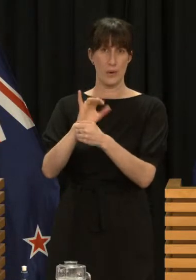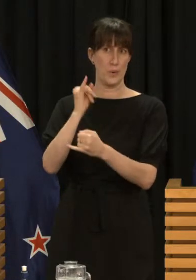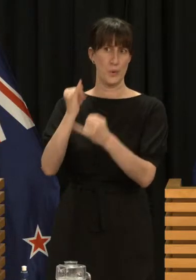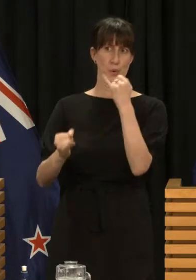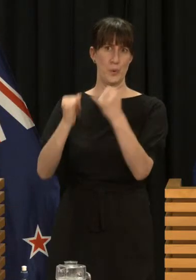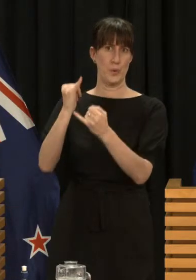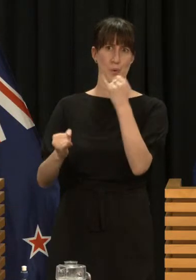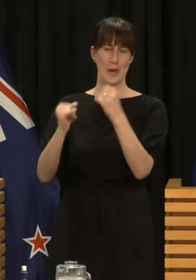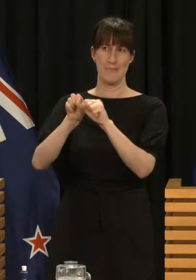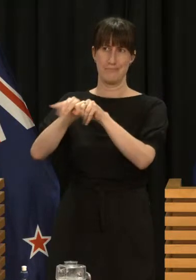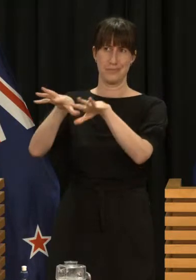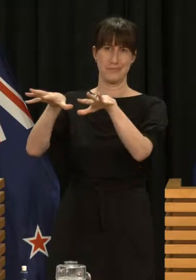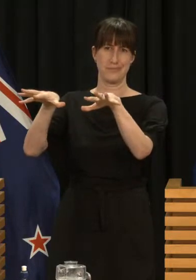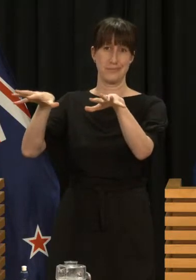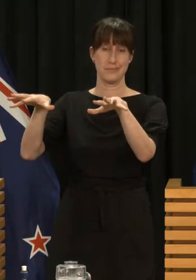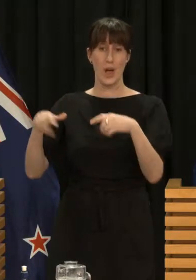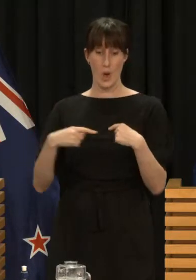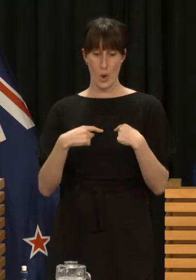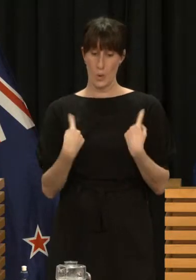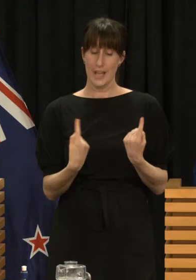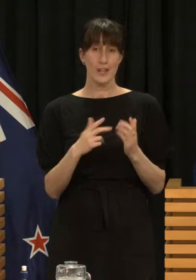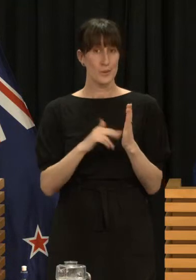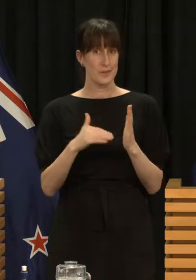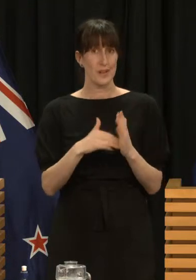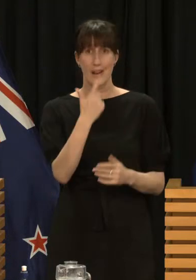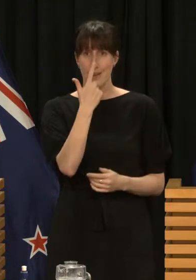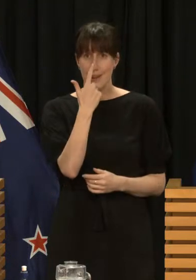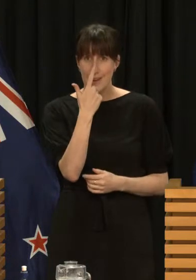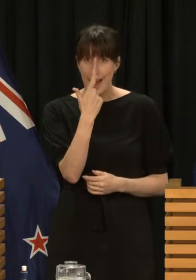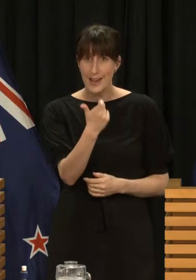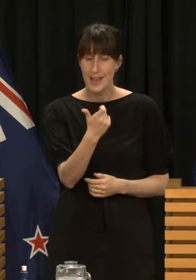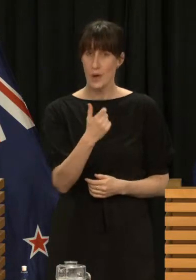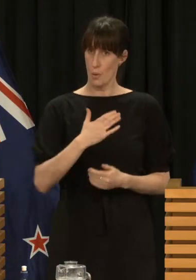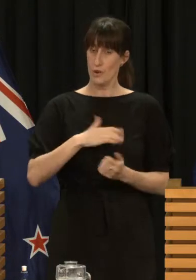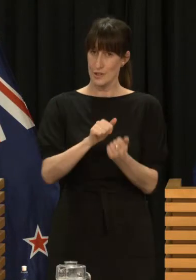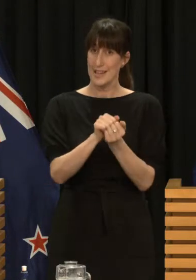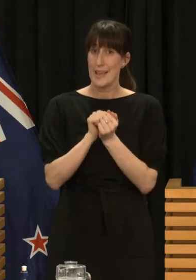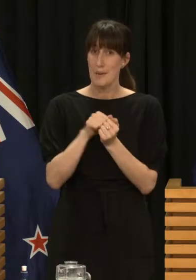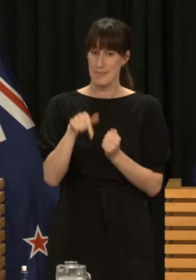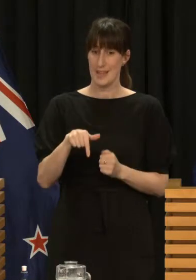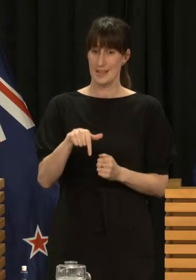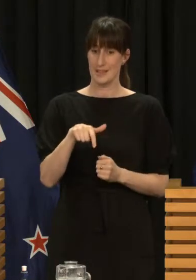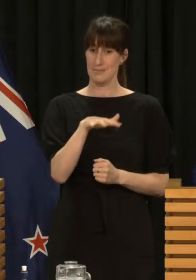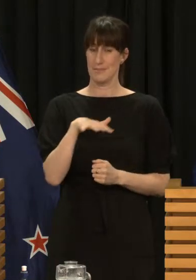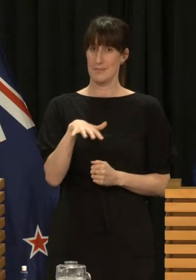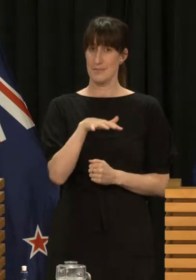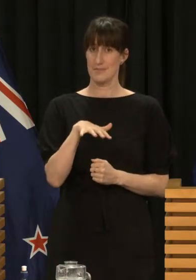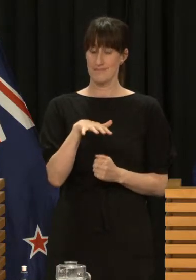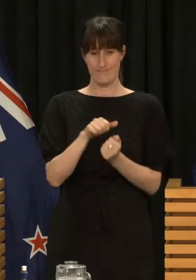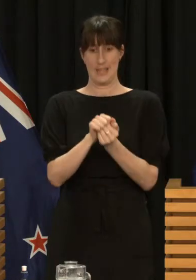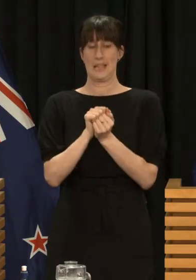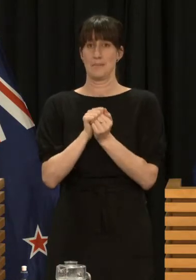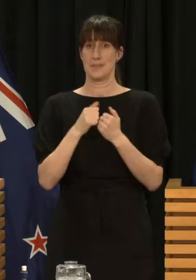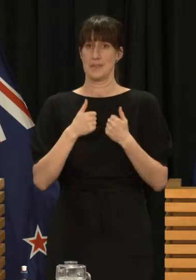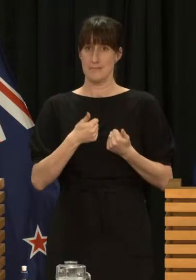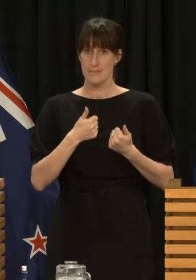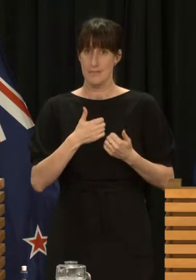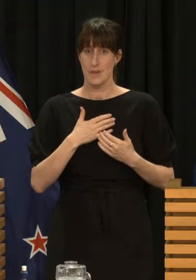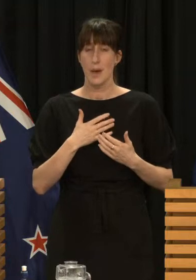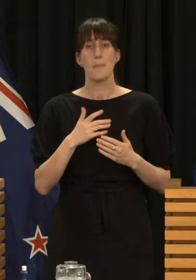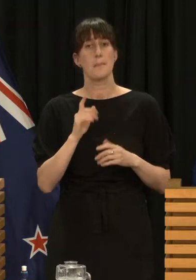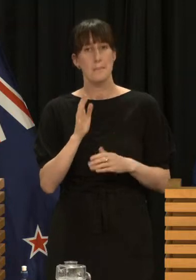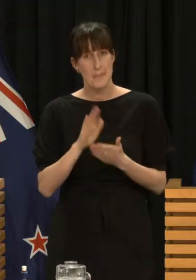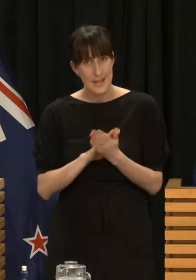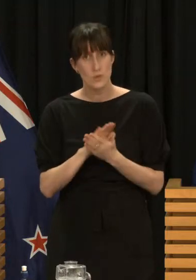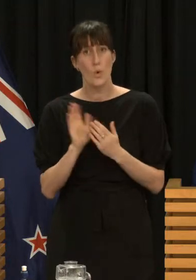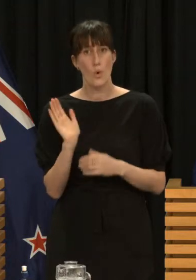continue to enjoy the very fortunate position that we find ourselves in here in New Zealand, we all need to continue to take action to keep ourselves and